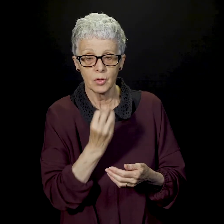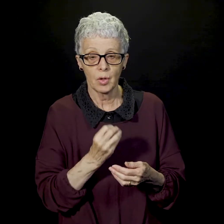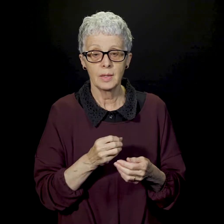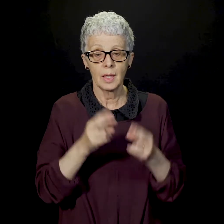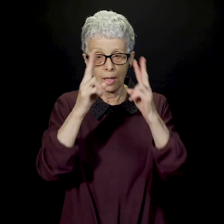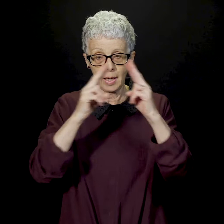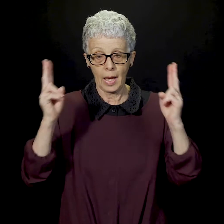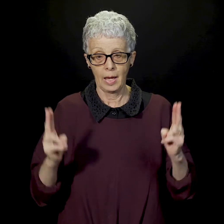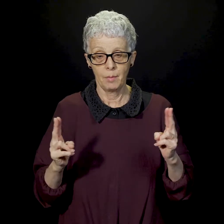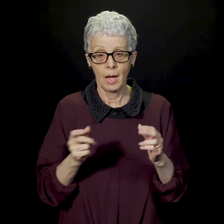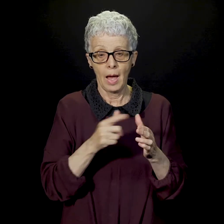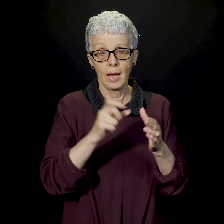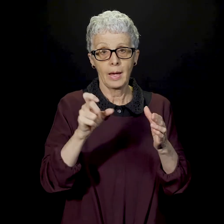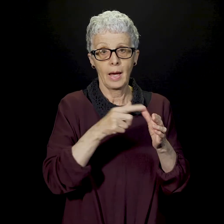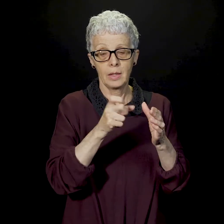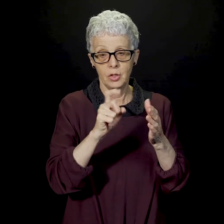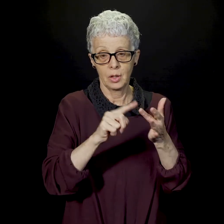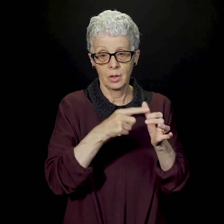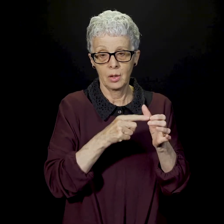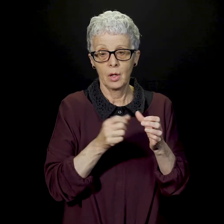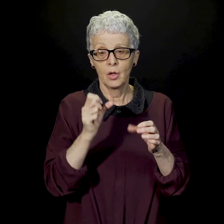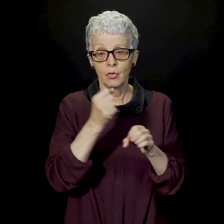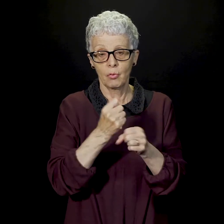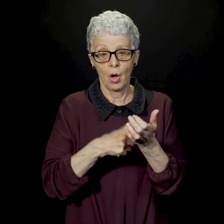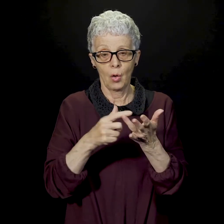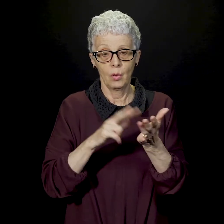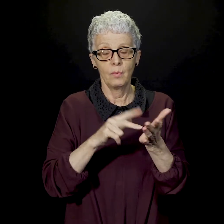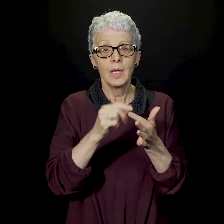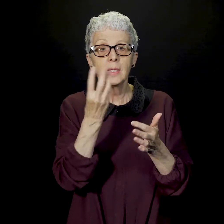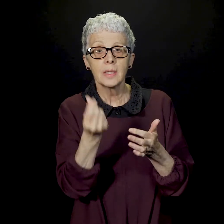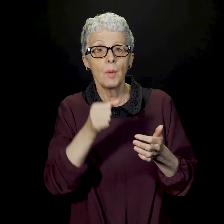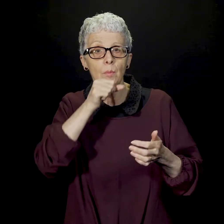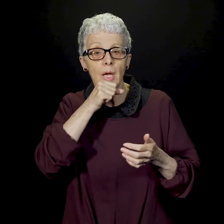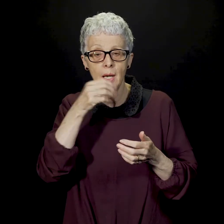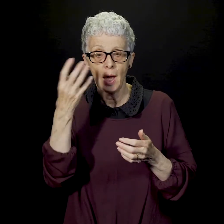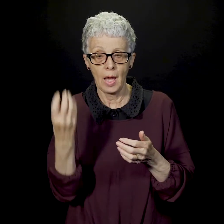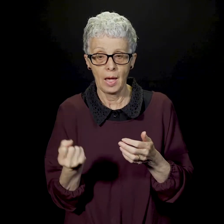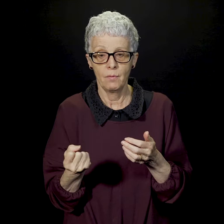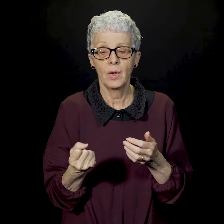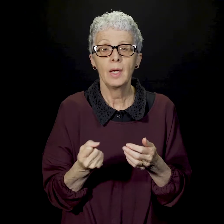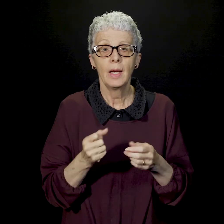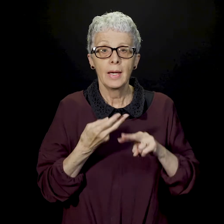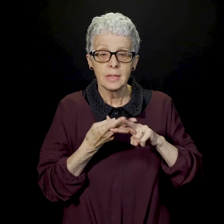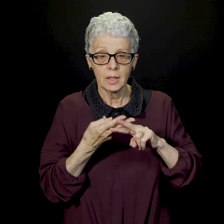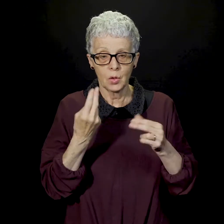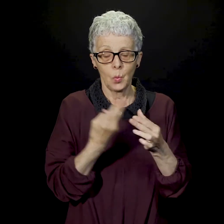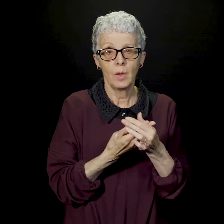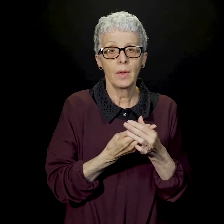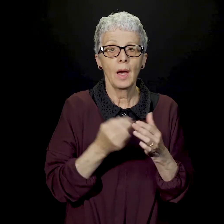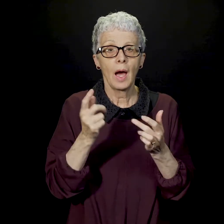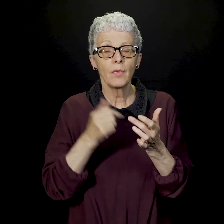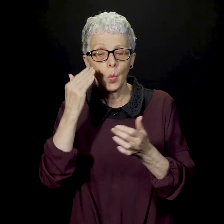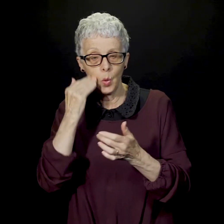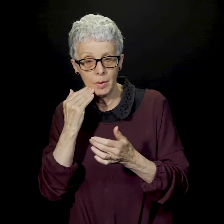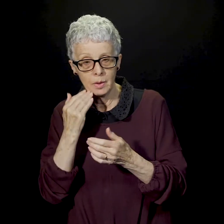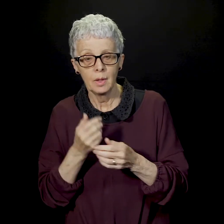at Acacia Grove, some of the men defiled themselves by having sexual relations with local Moabite women. These women invited